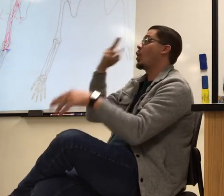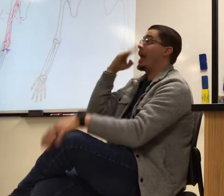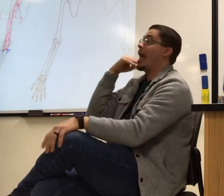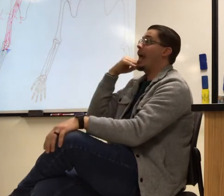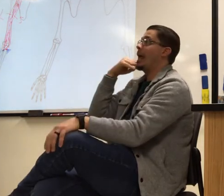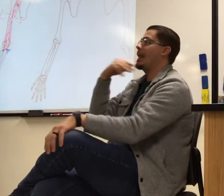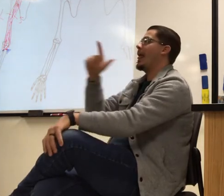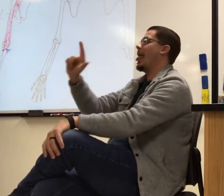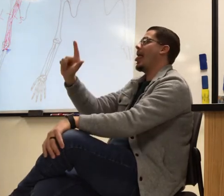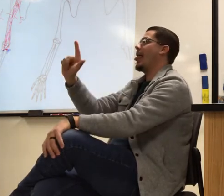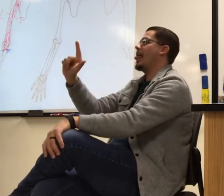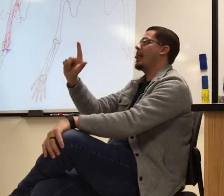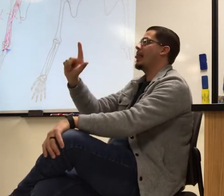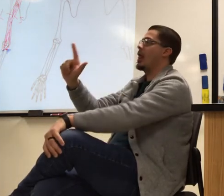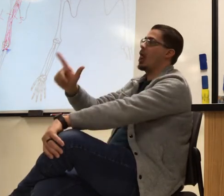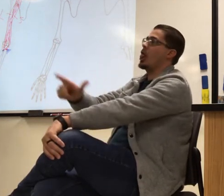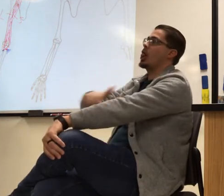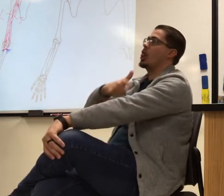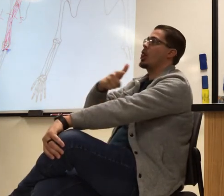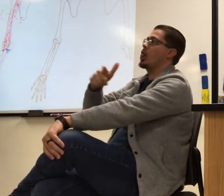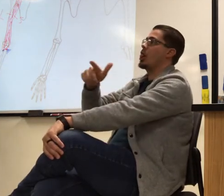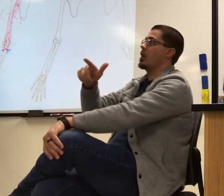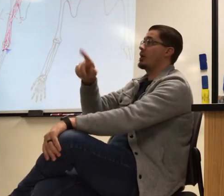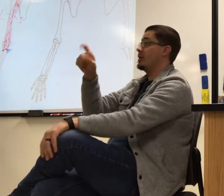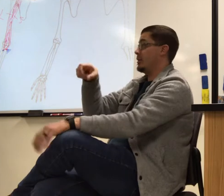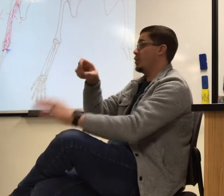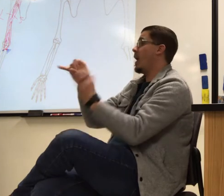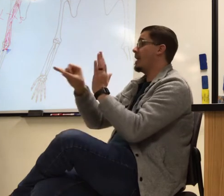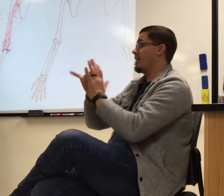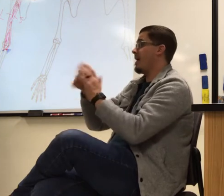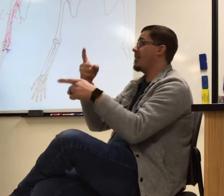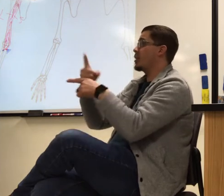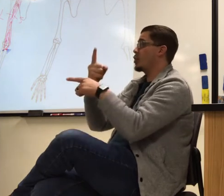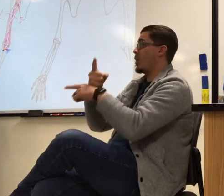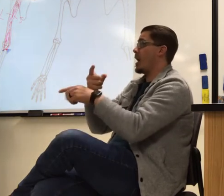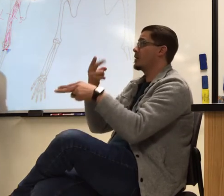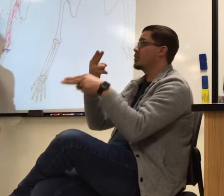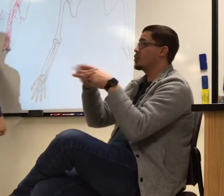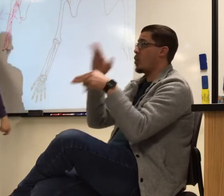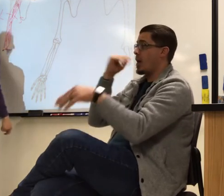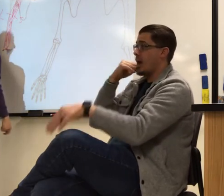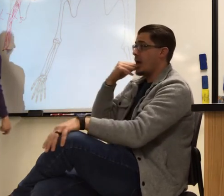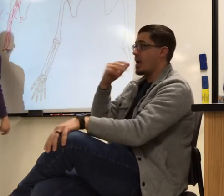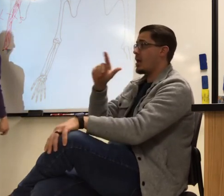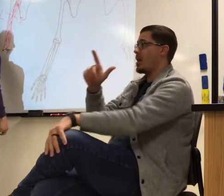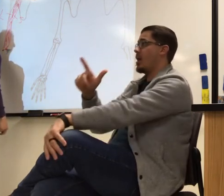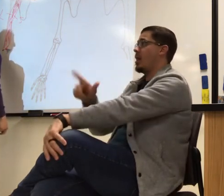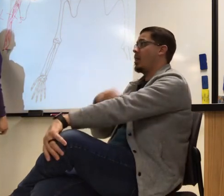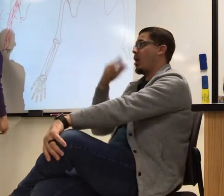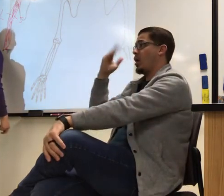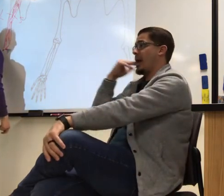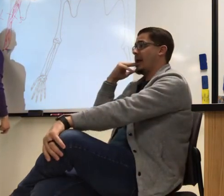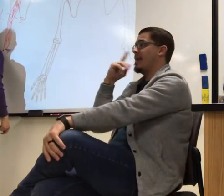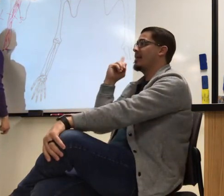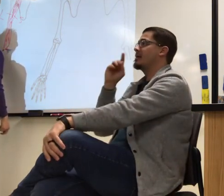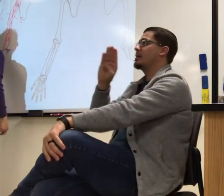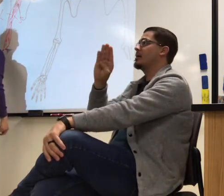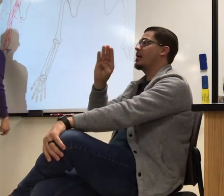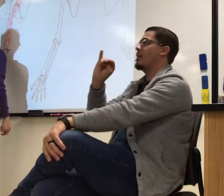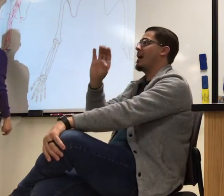so you have to be able to identify the correct head on this one. So this is the biceps brachii.